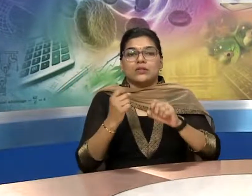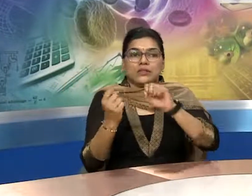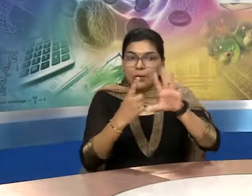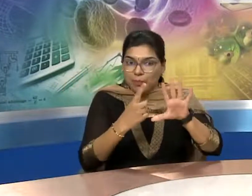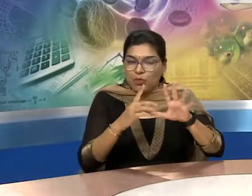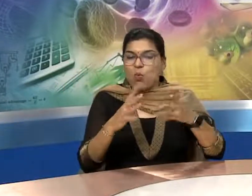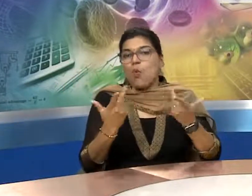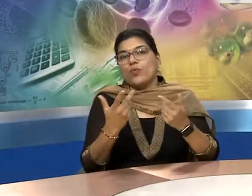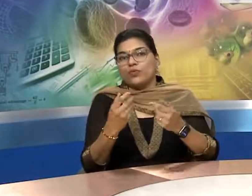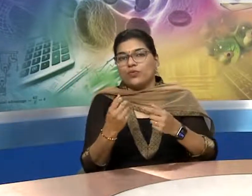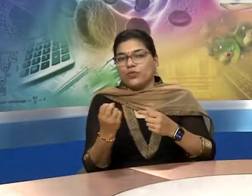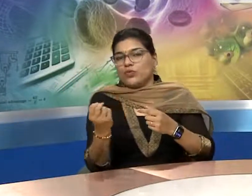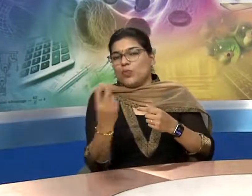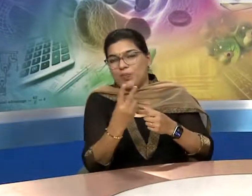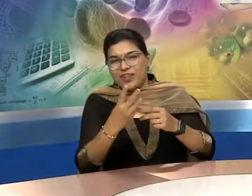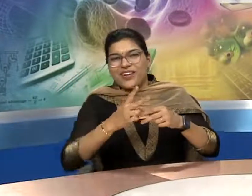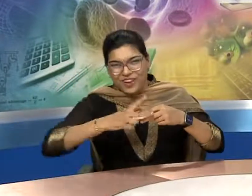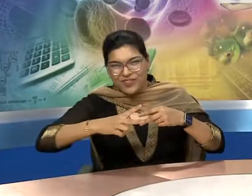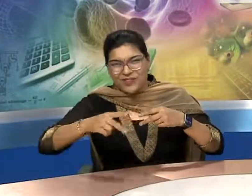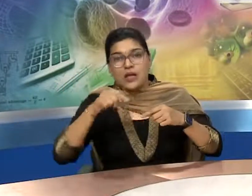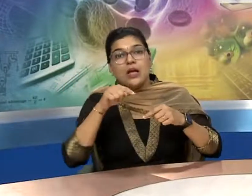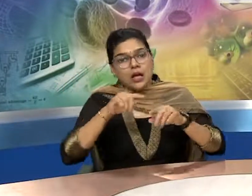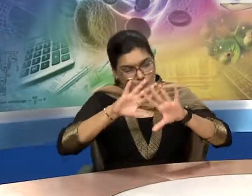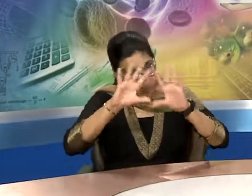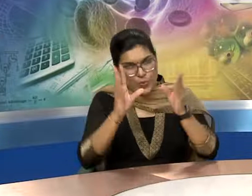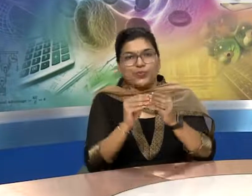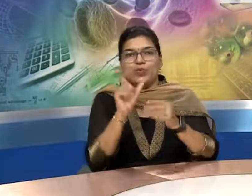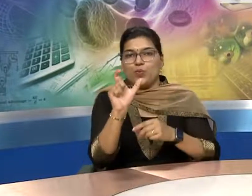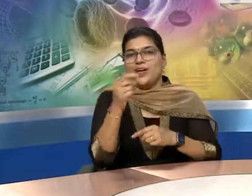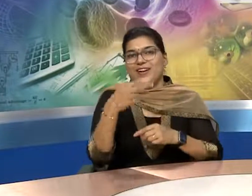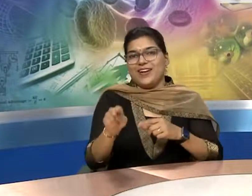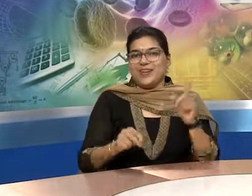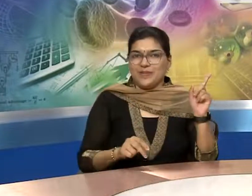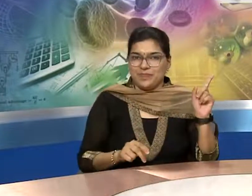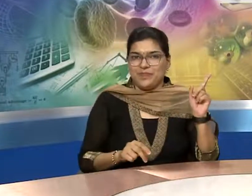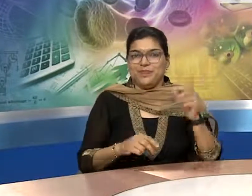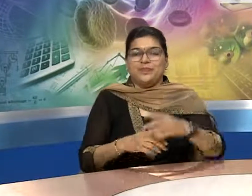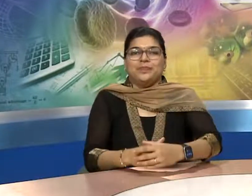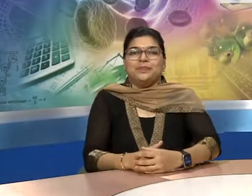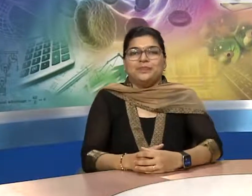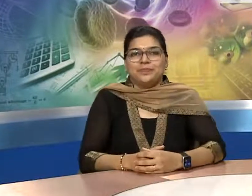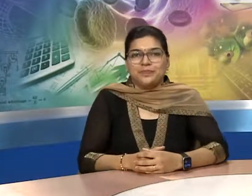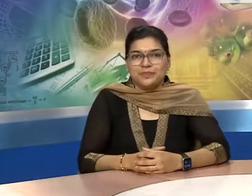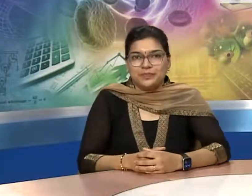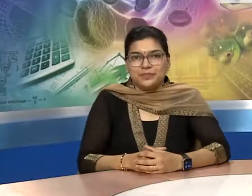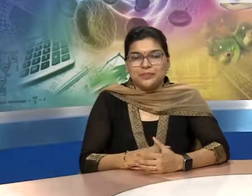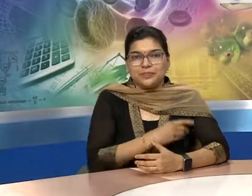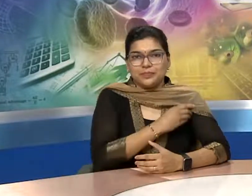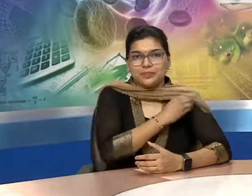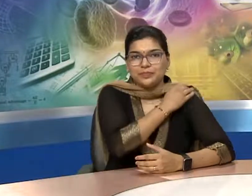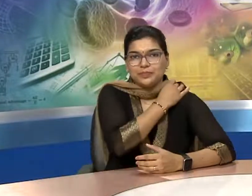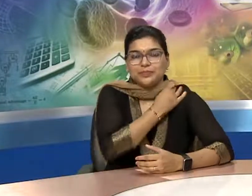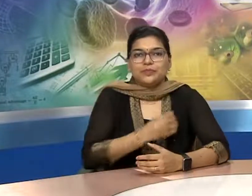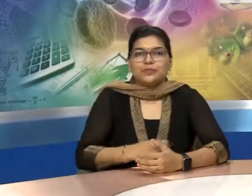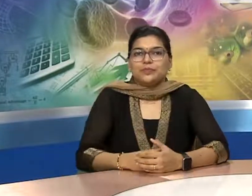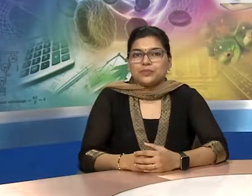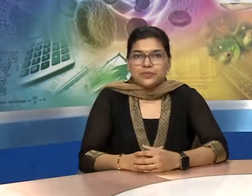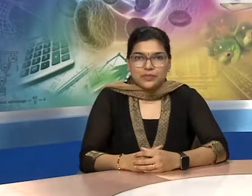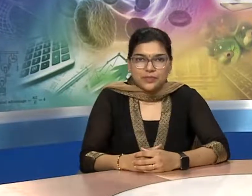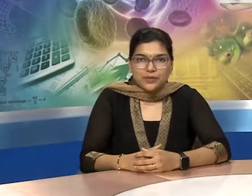So there are different time periods for different time period those